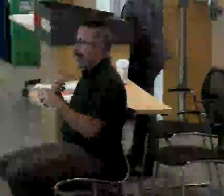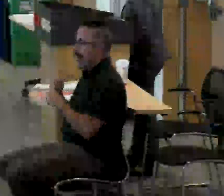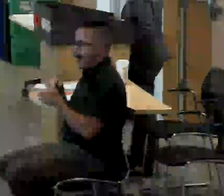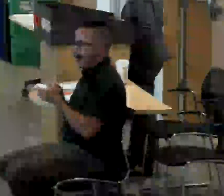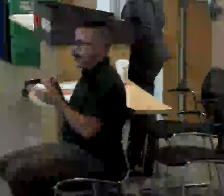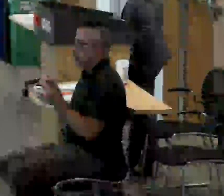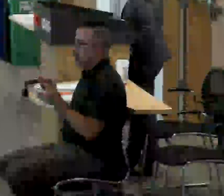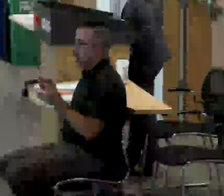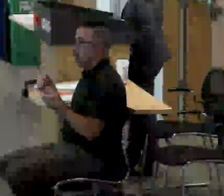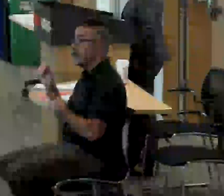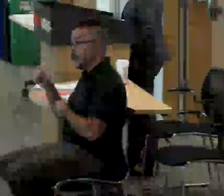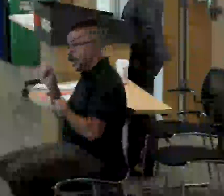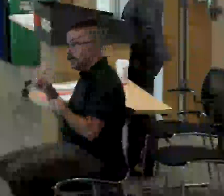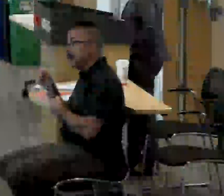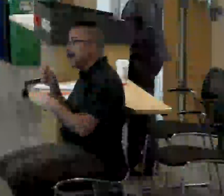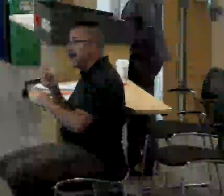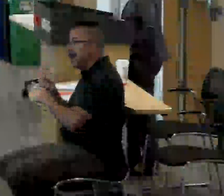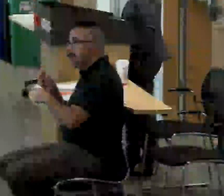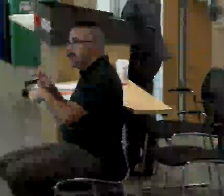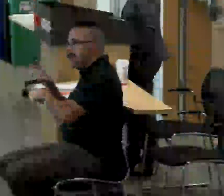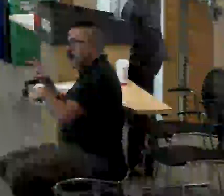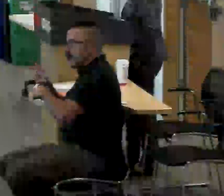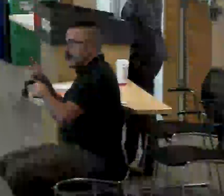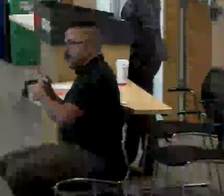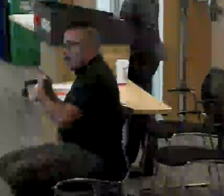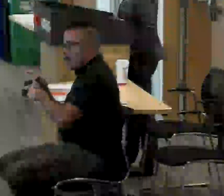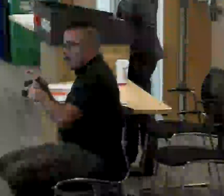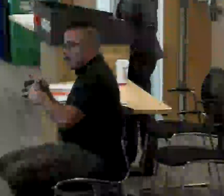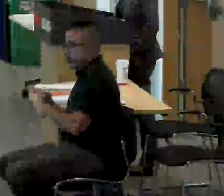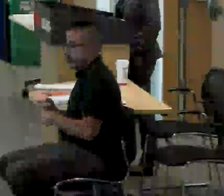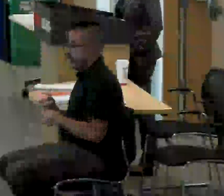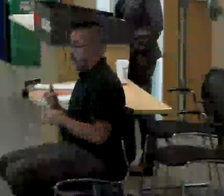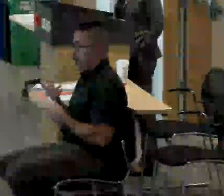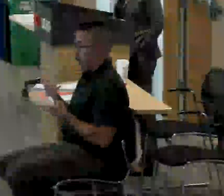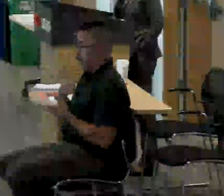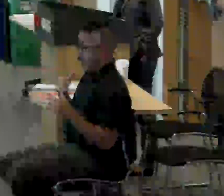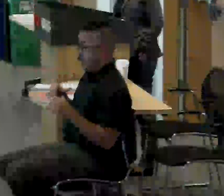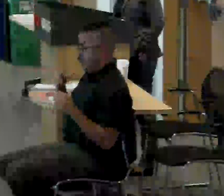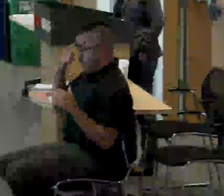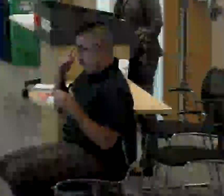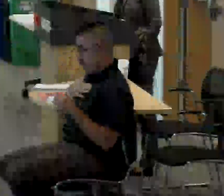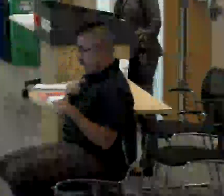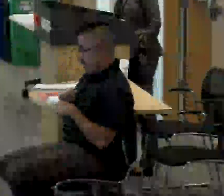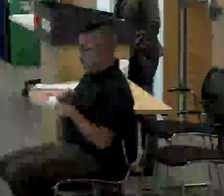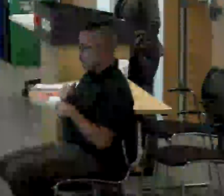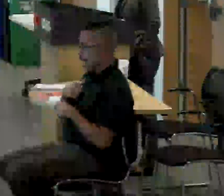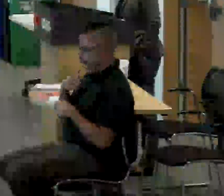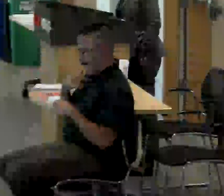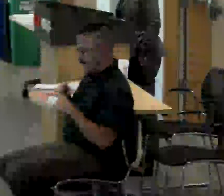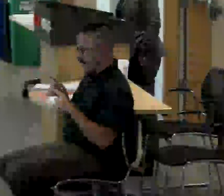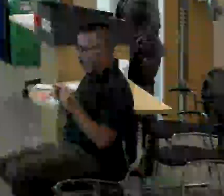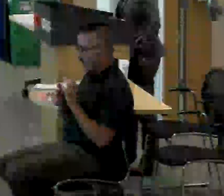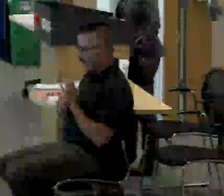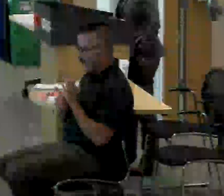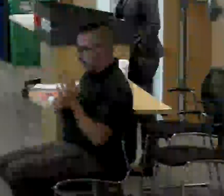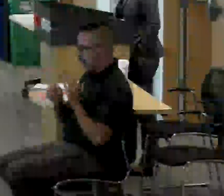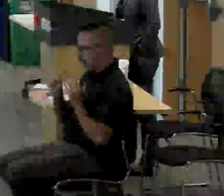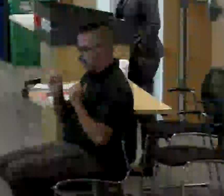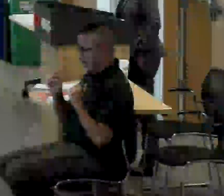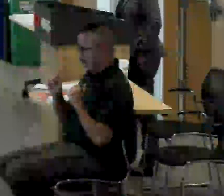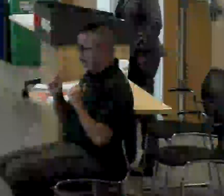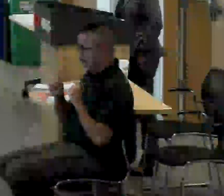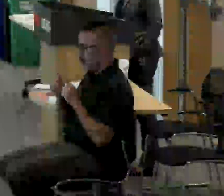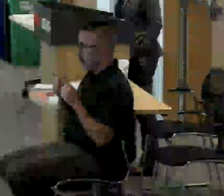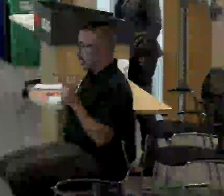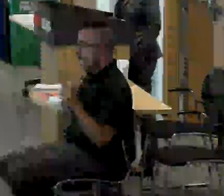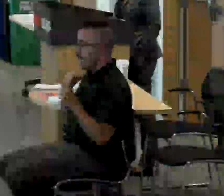product and basically what I do for my work, I have all the skill sets that I need. What I realized was this